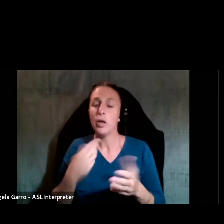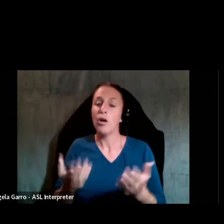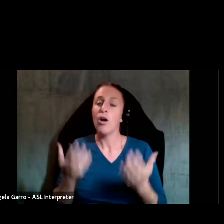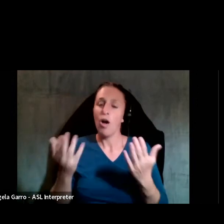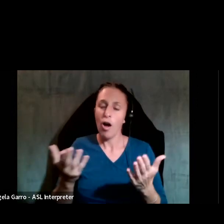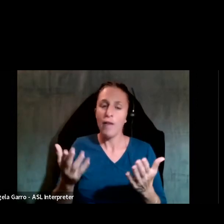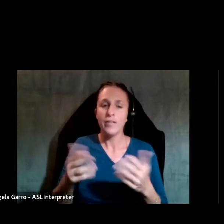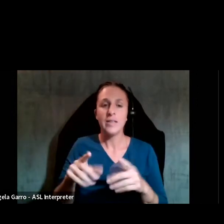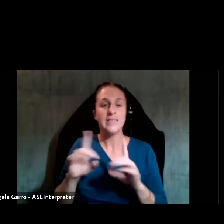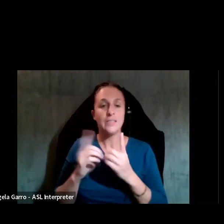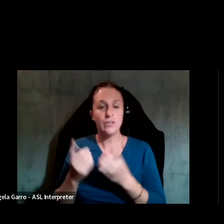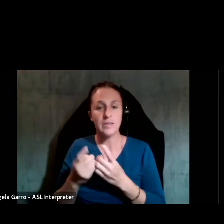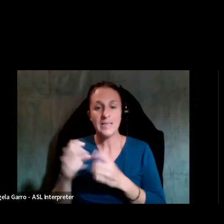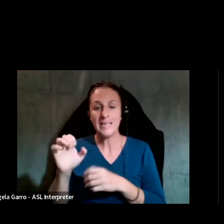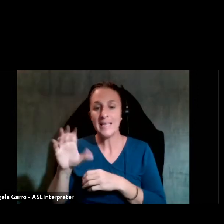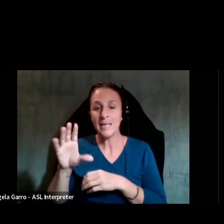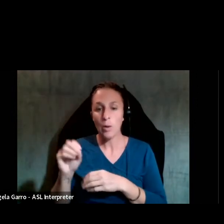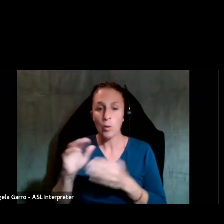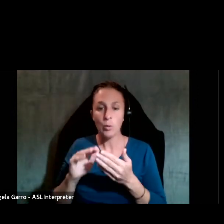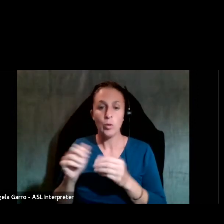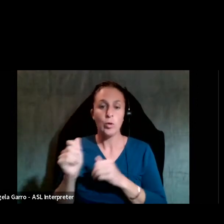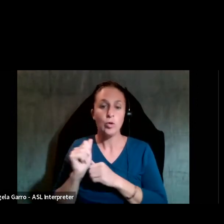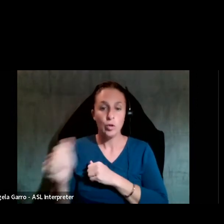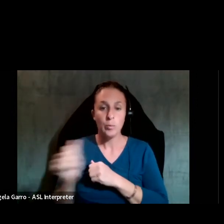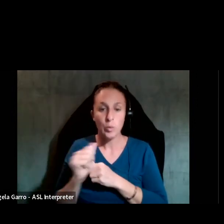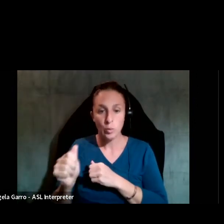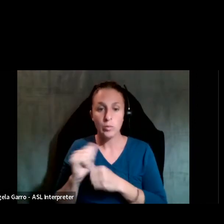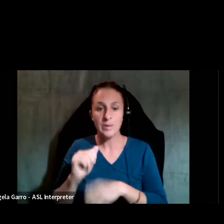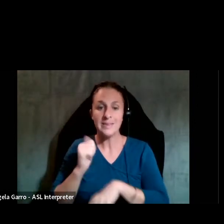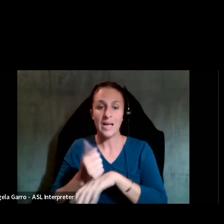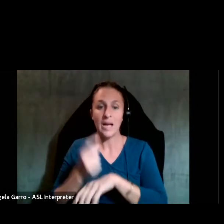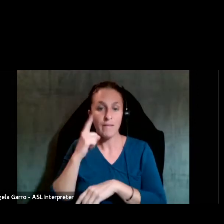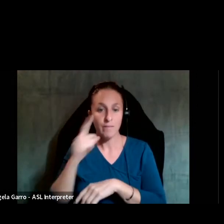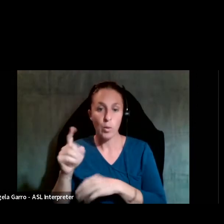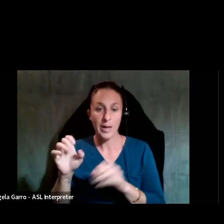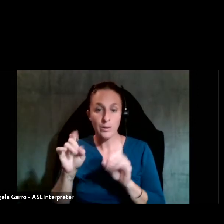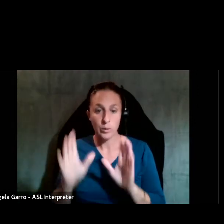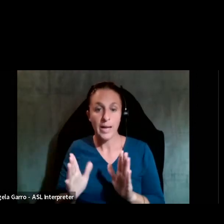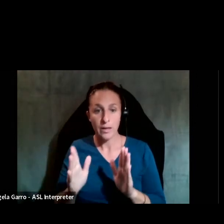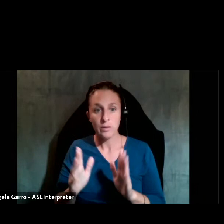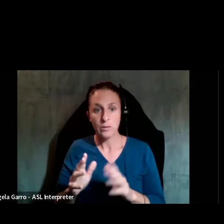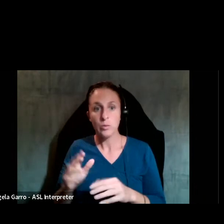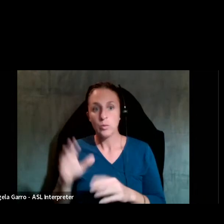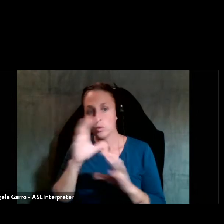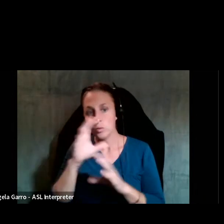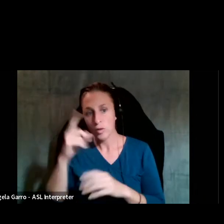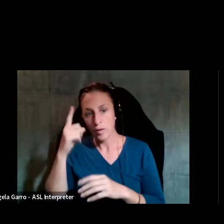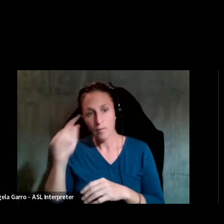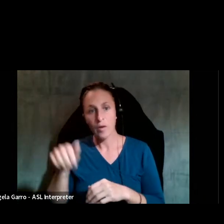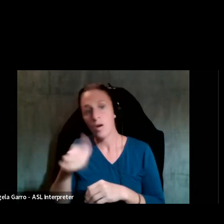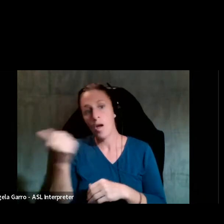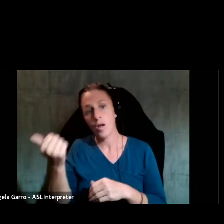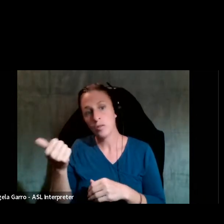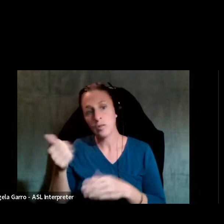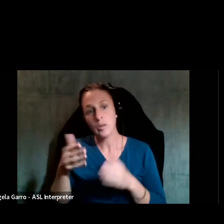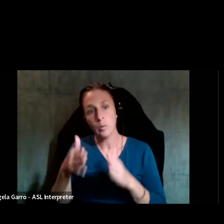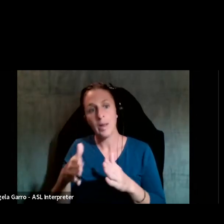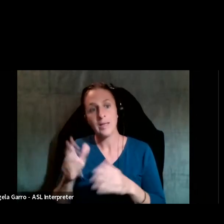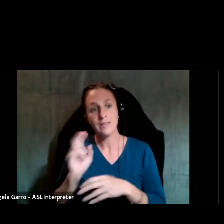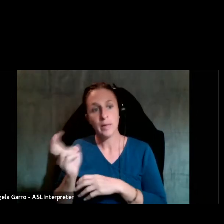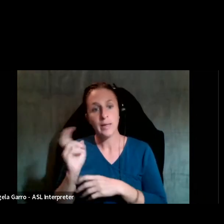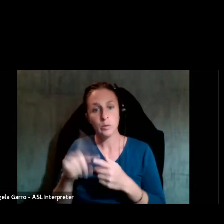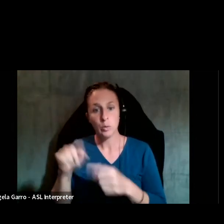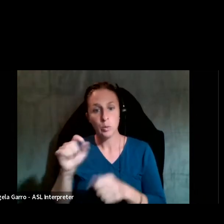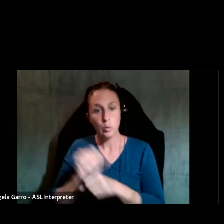an eco-commute incentive for educators here. We've been doing this for a while, who seek alternate modes of transportation to work